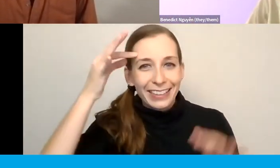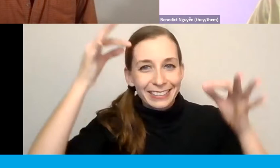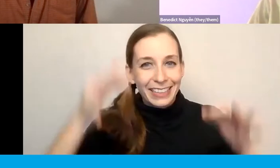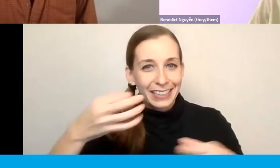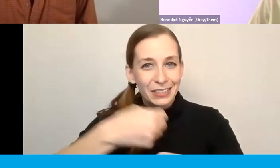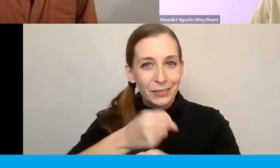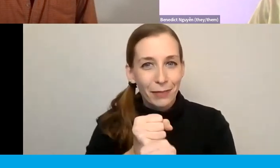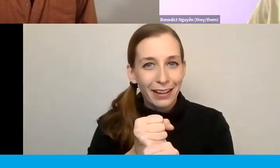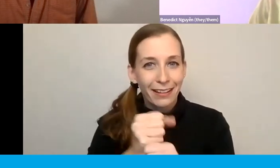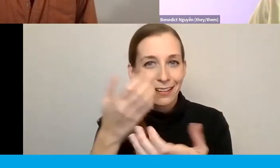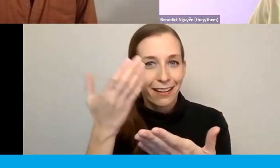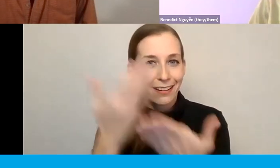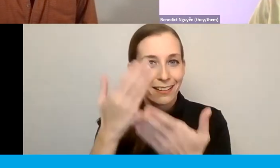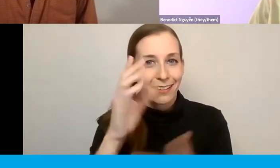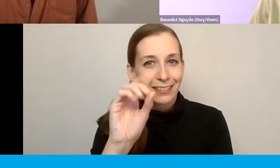mind?